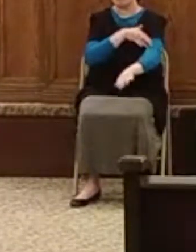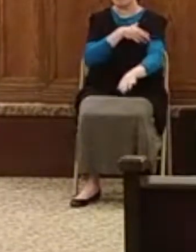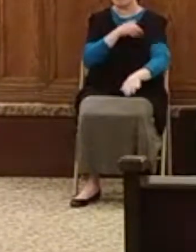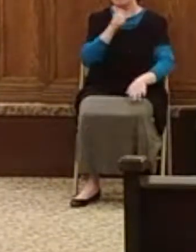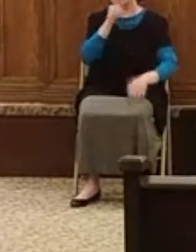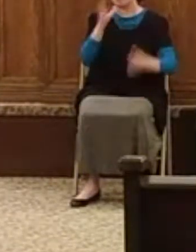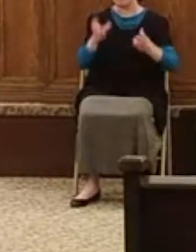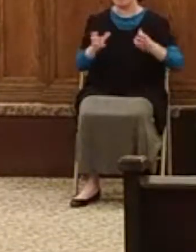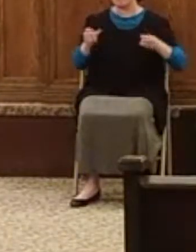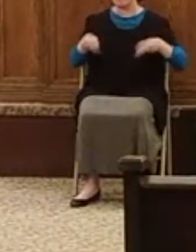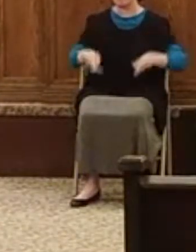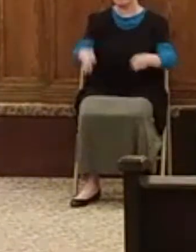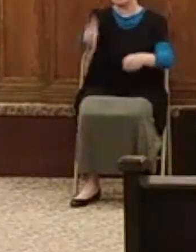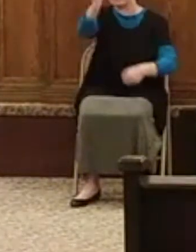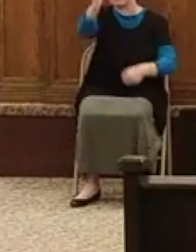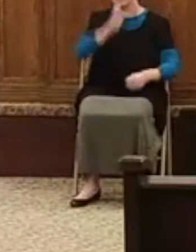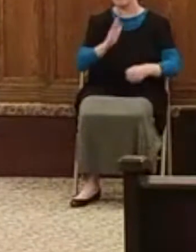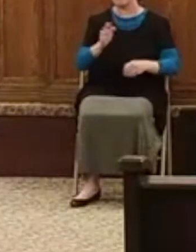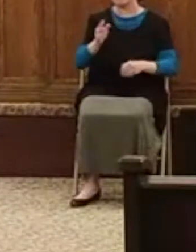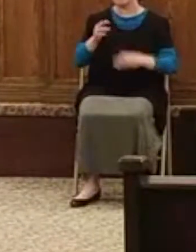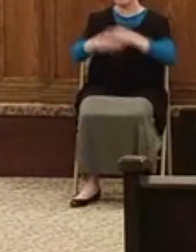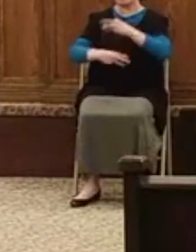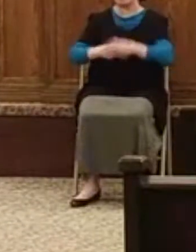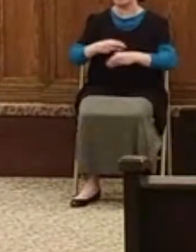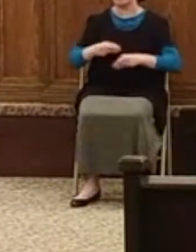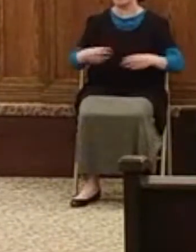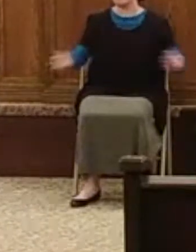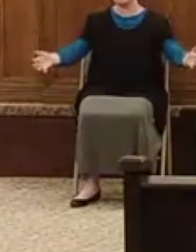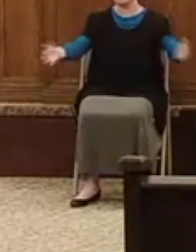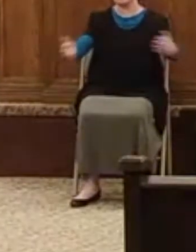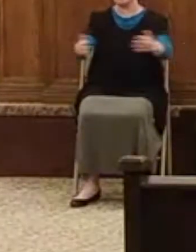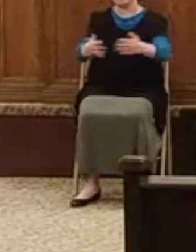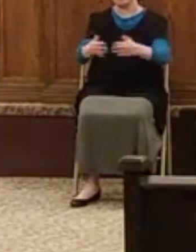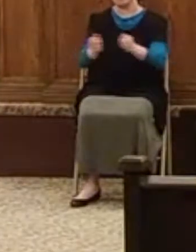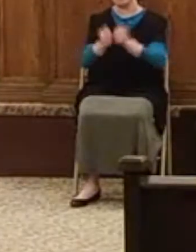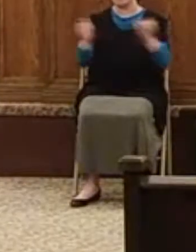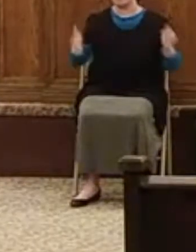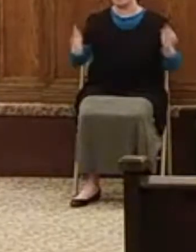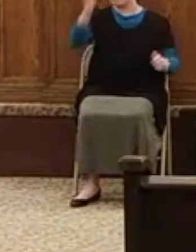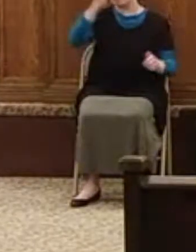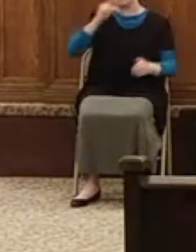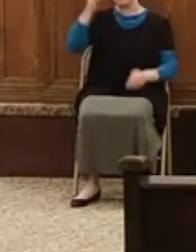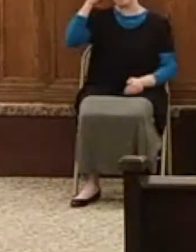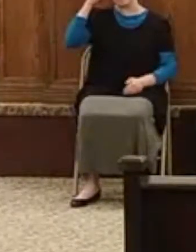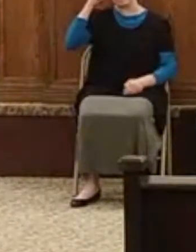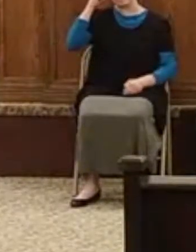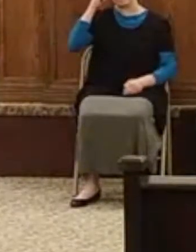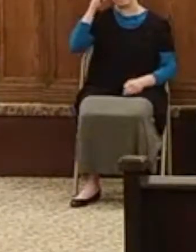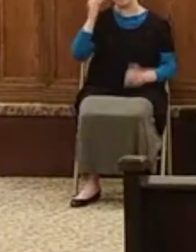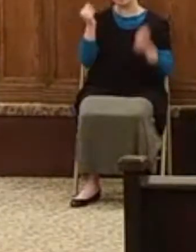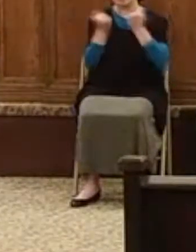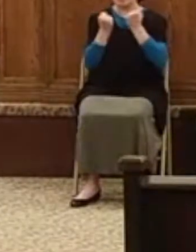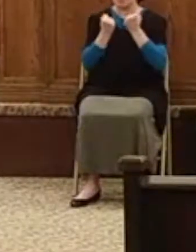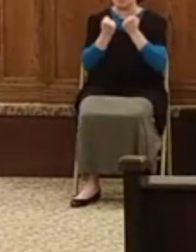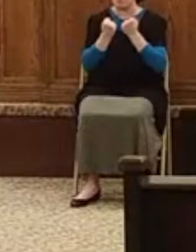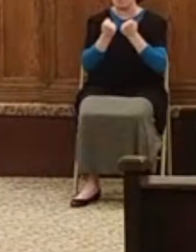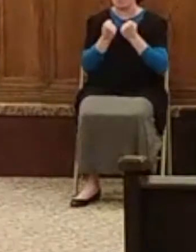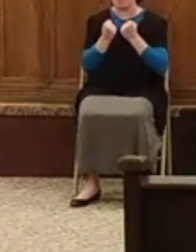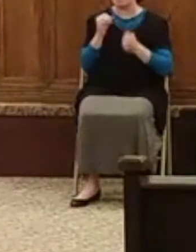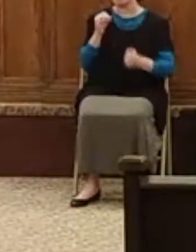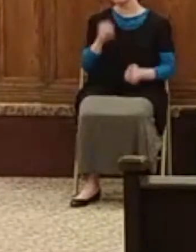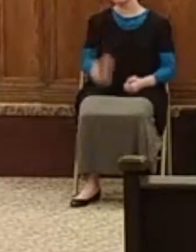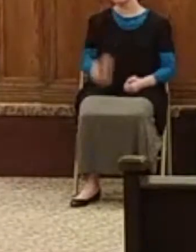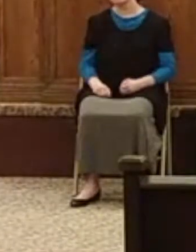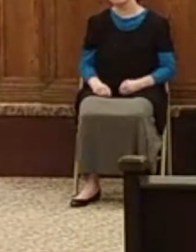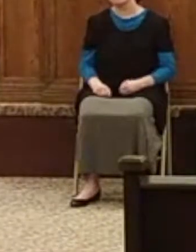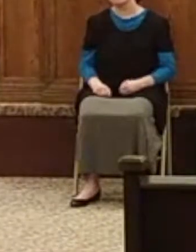the ways of God. A world that has embraced a godless mindset. A world that has become cold and